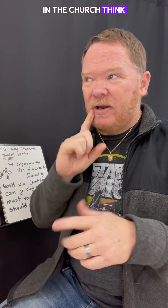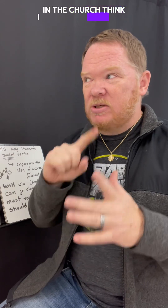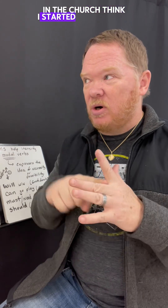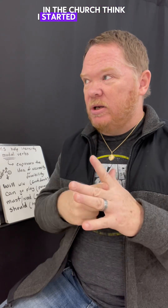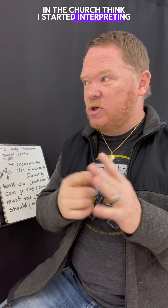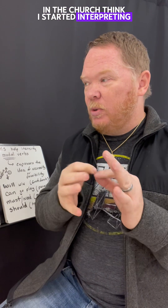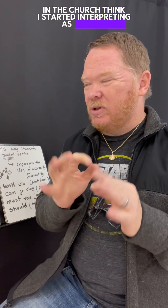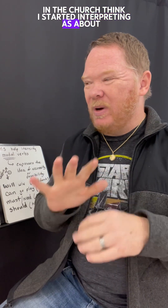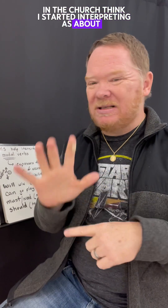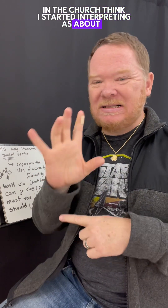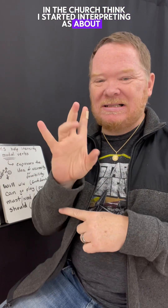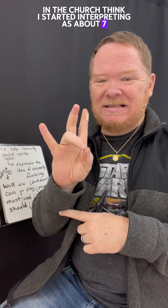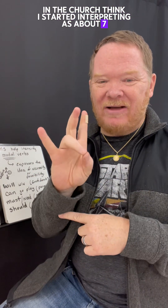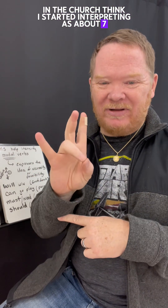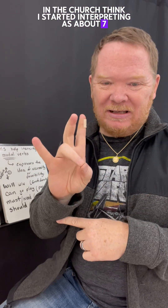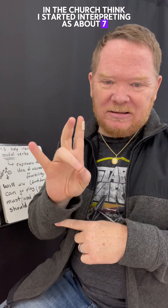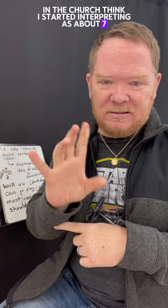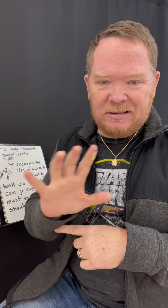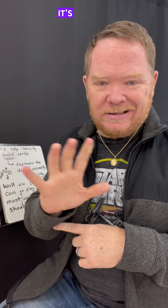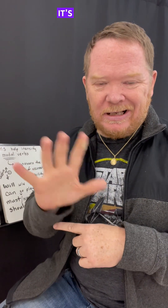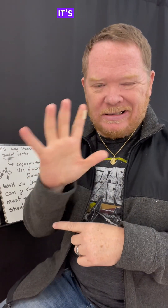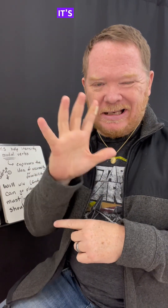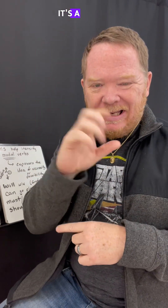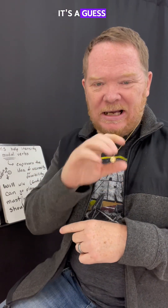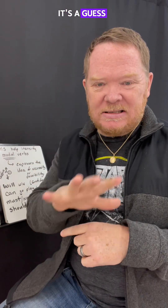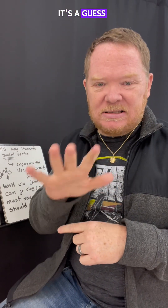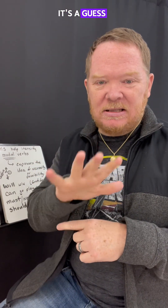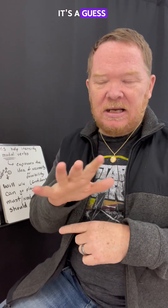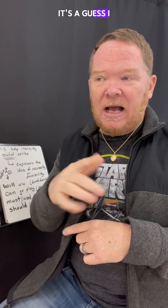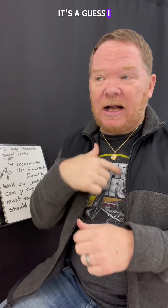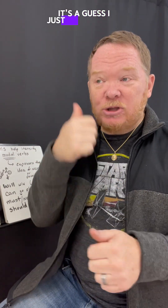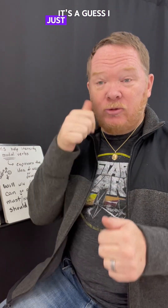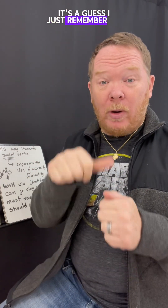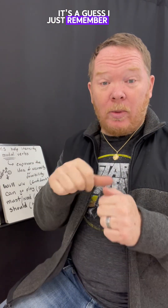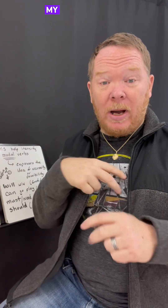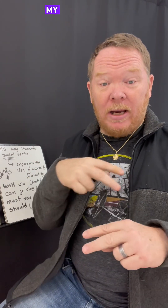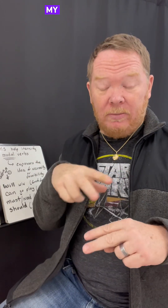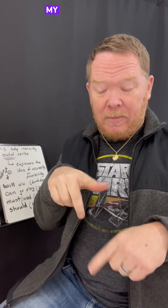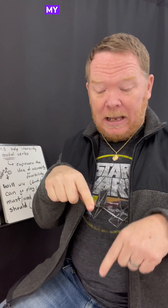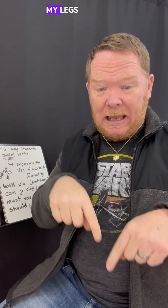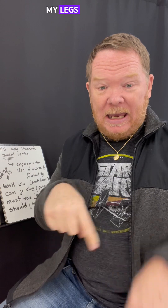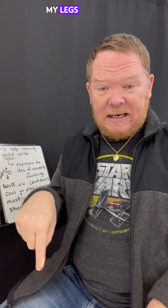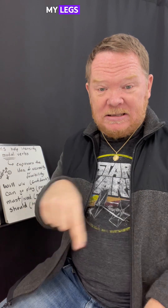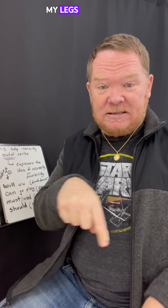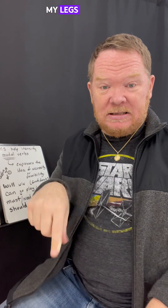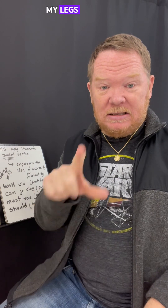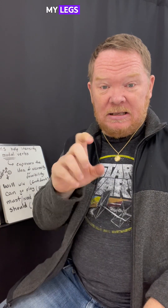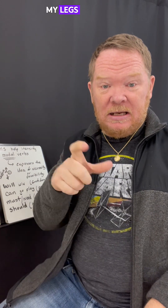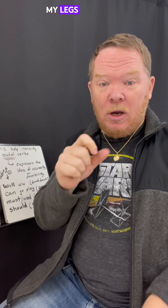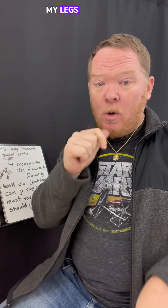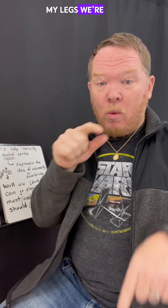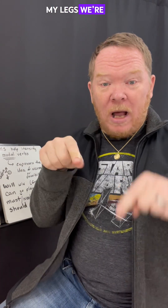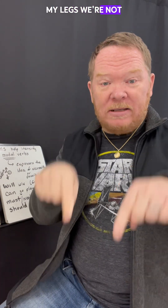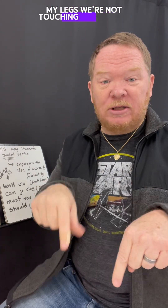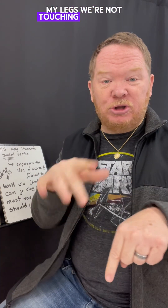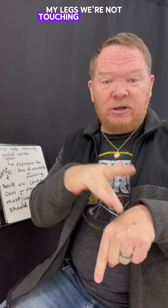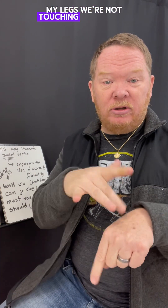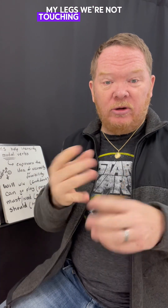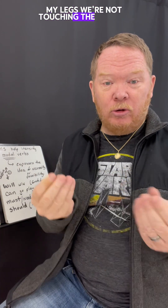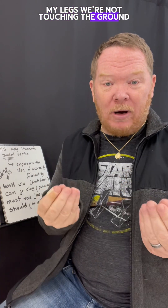started interpreting, I was about 7. It's a guess. I just remember my legs were not touching the ground